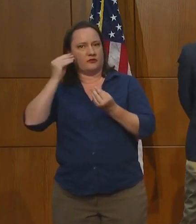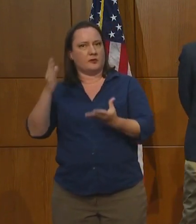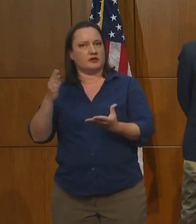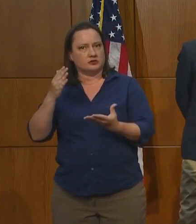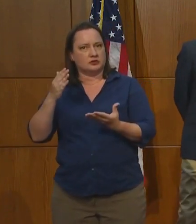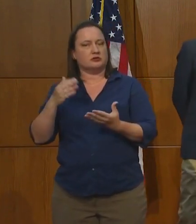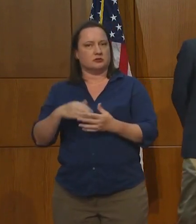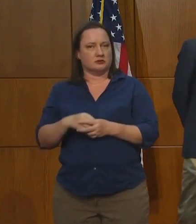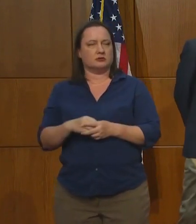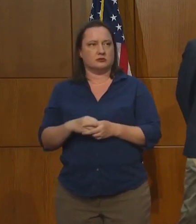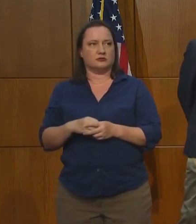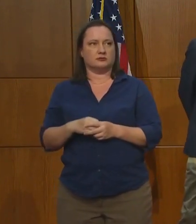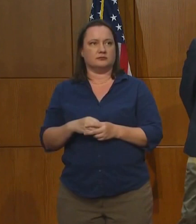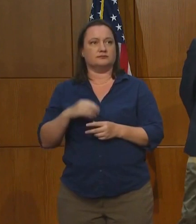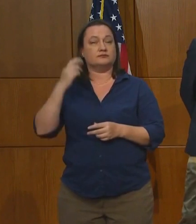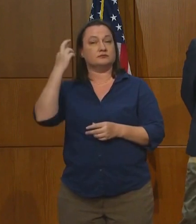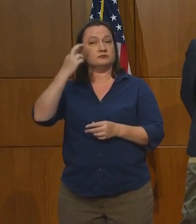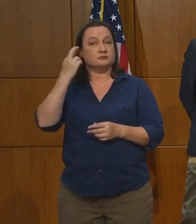the